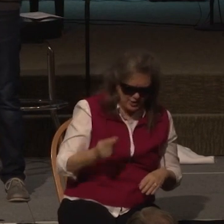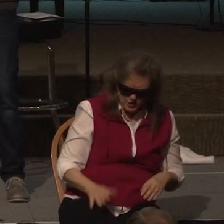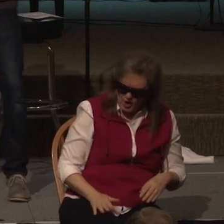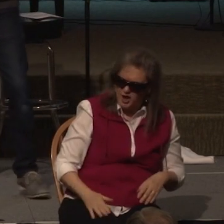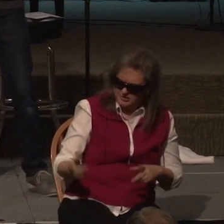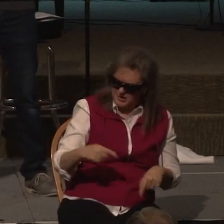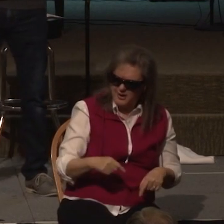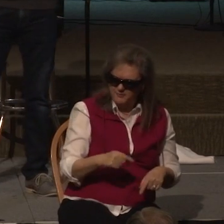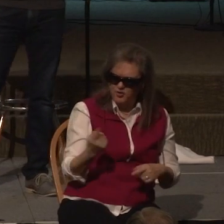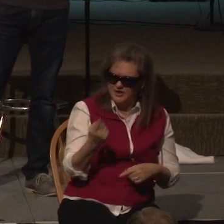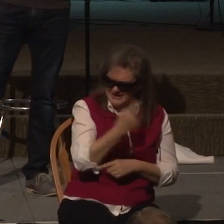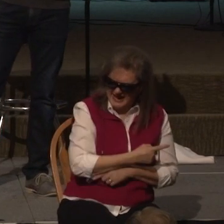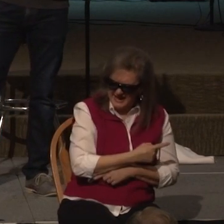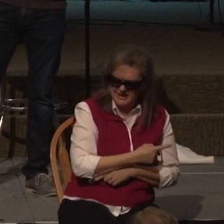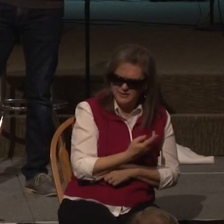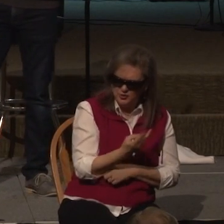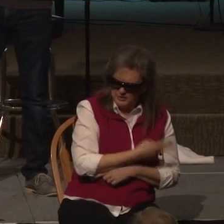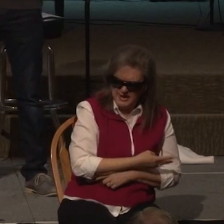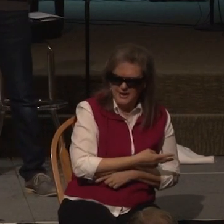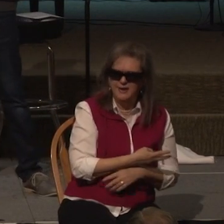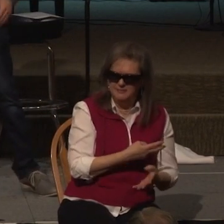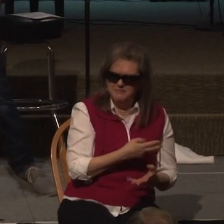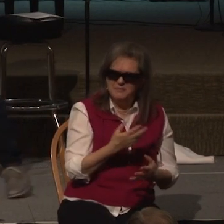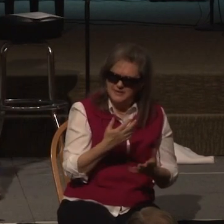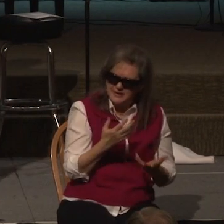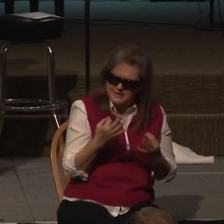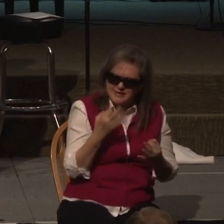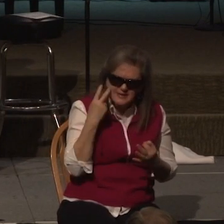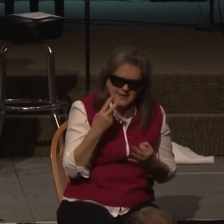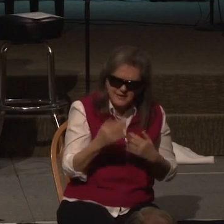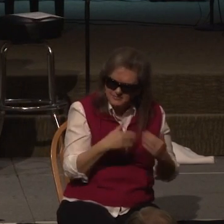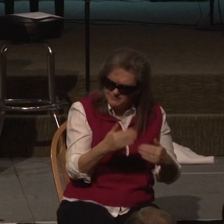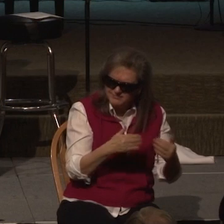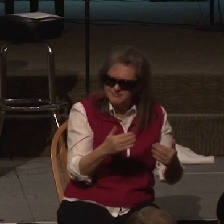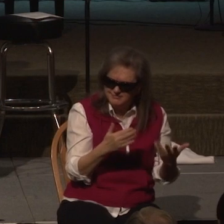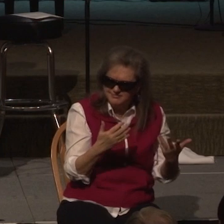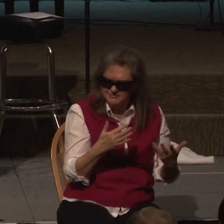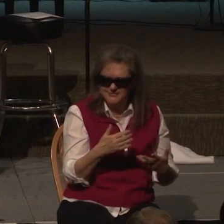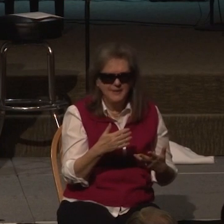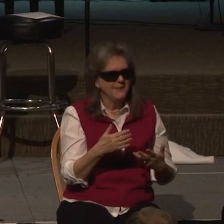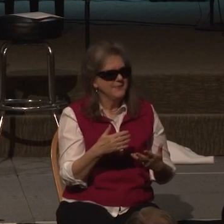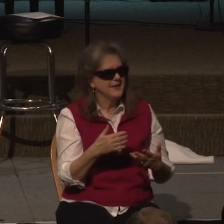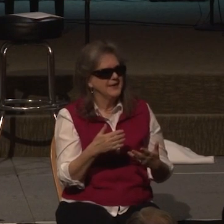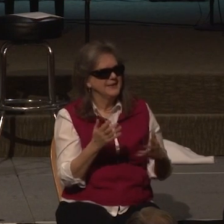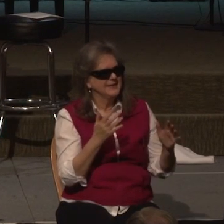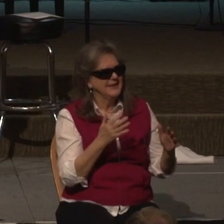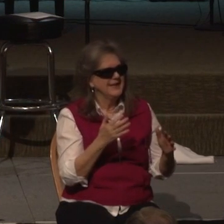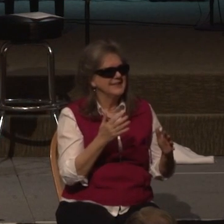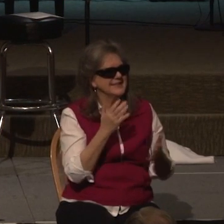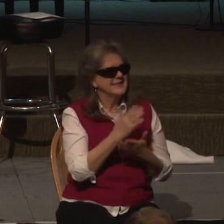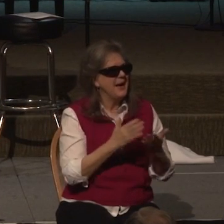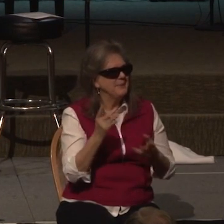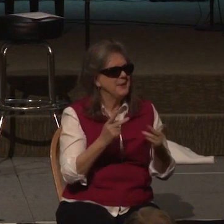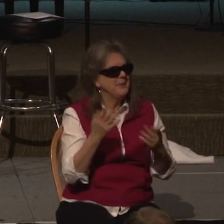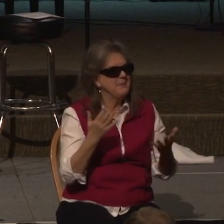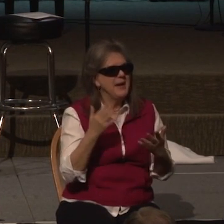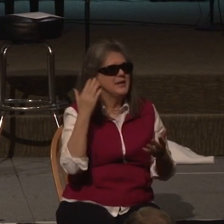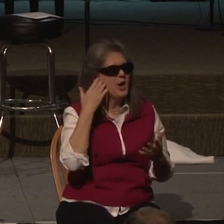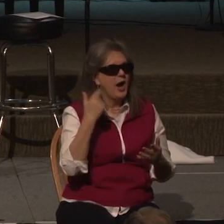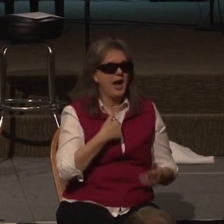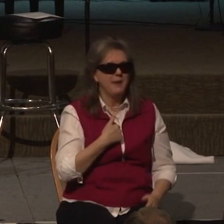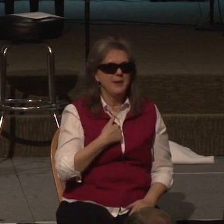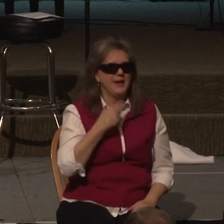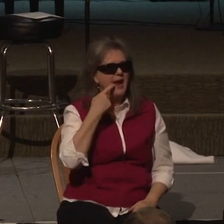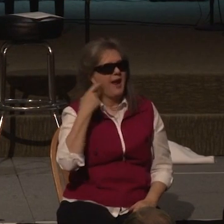little bit. I mean, this is common throughout our culture. Now, some of you may know that I'm an